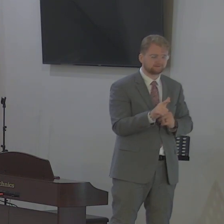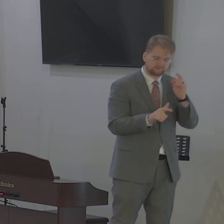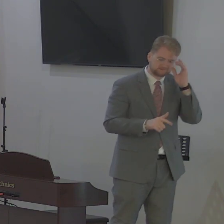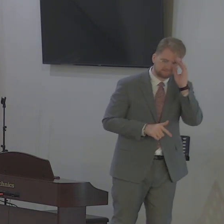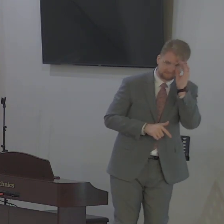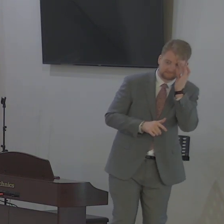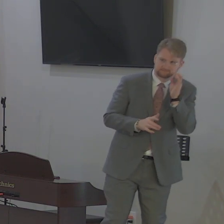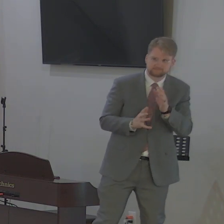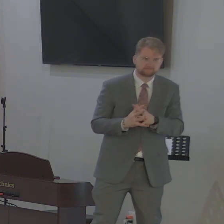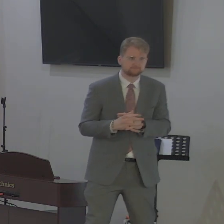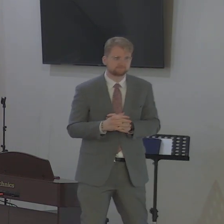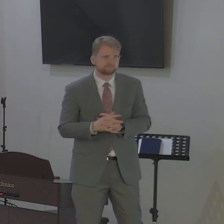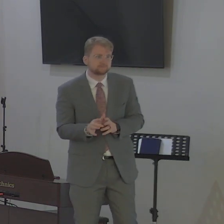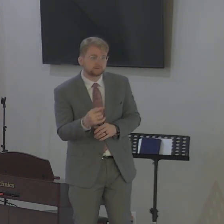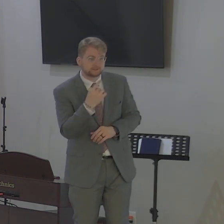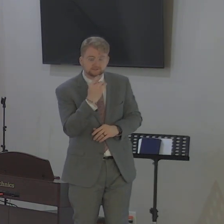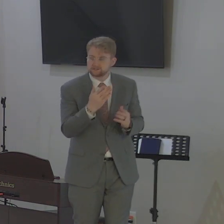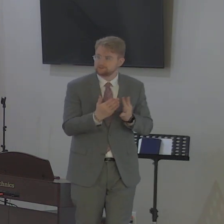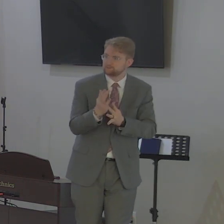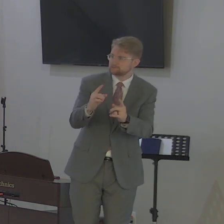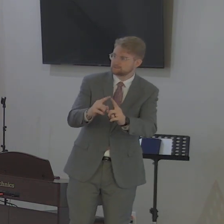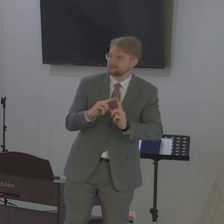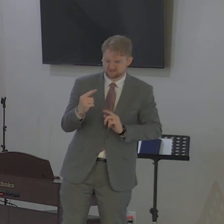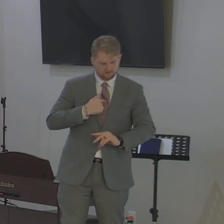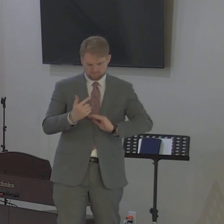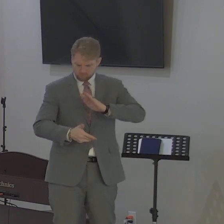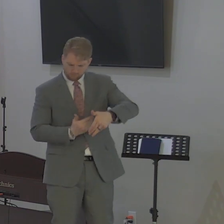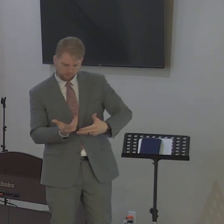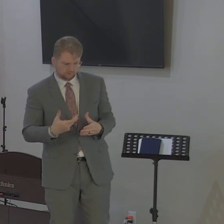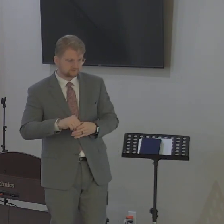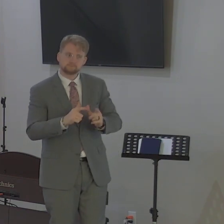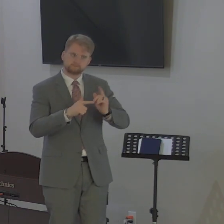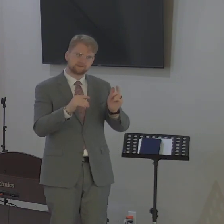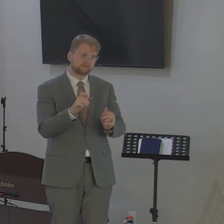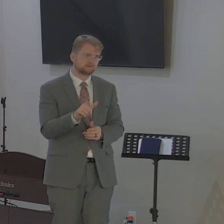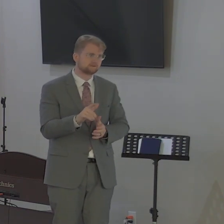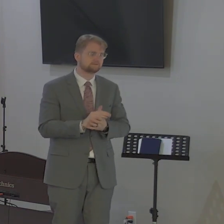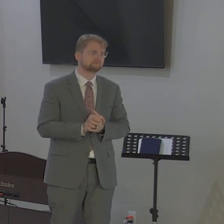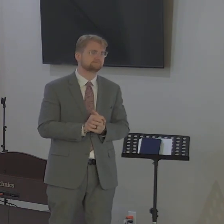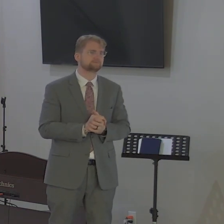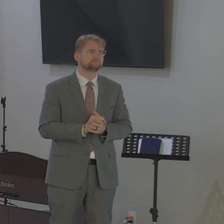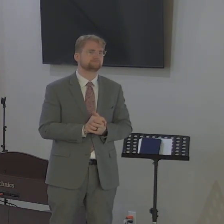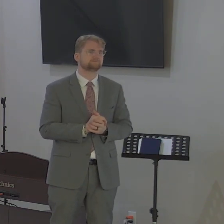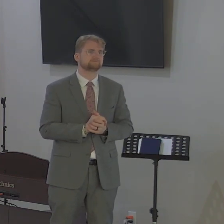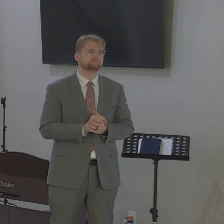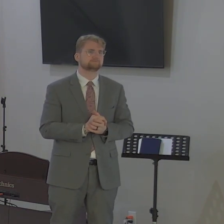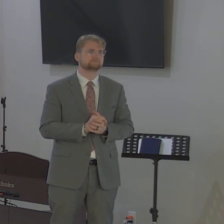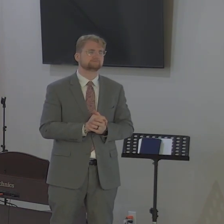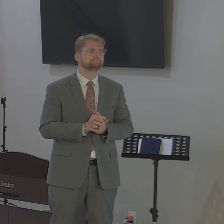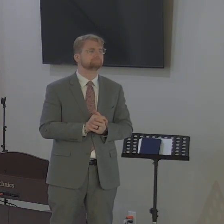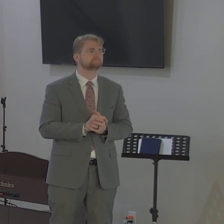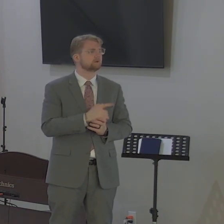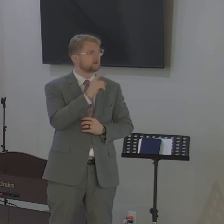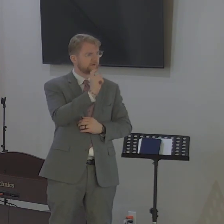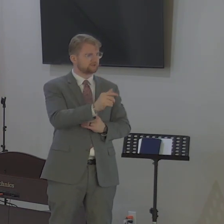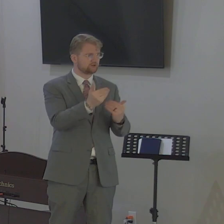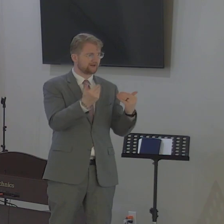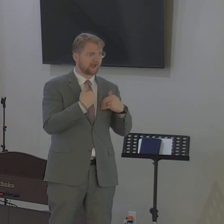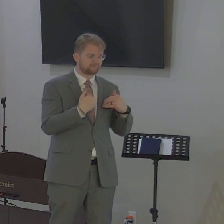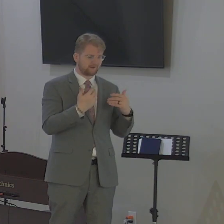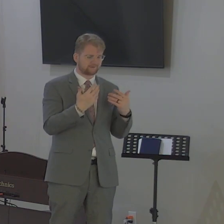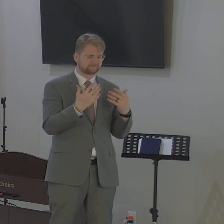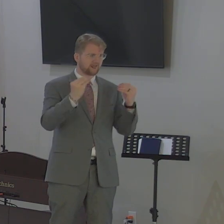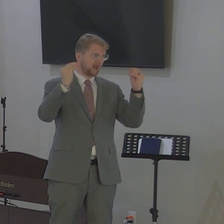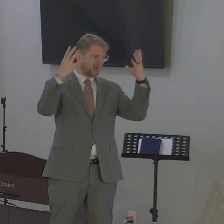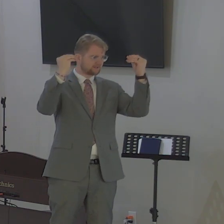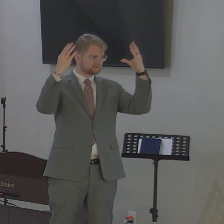We would say for salvation, I'm all in. It's a big deal. Can I say this, there should be the lights flashing. Danger, danger,